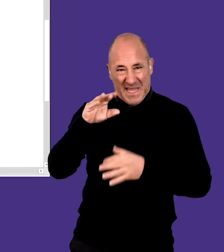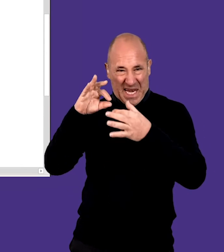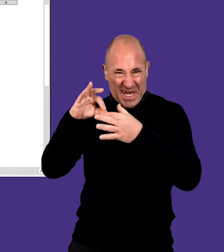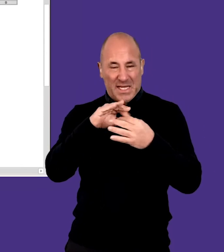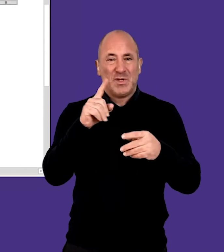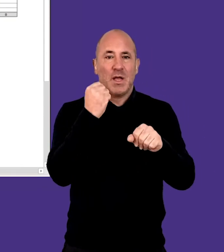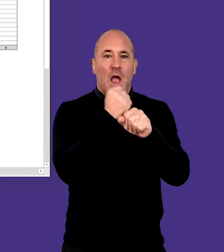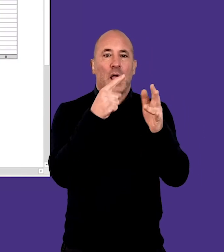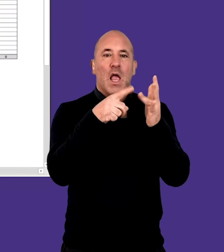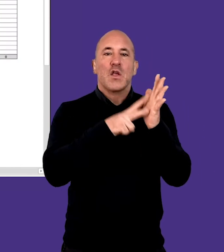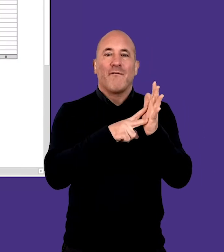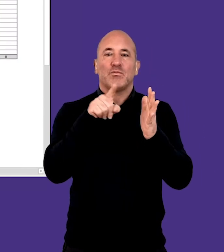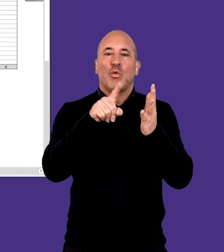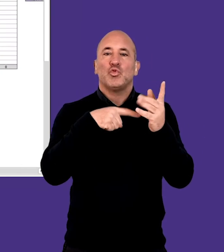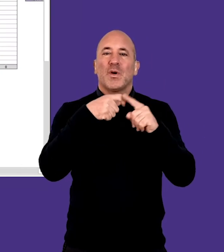In the top right corner